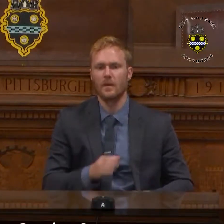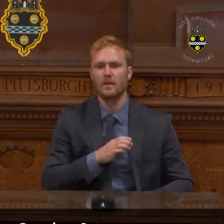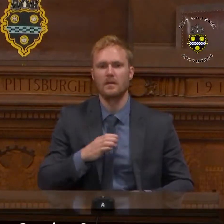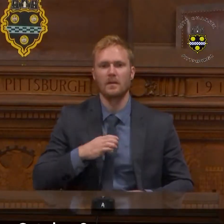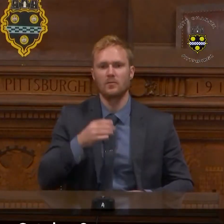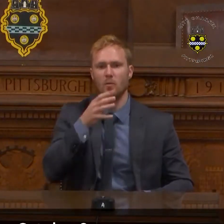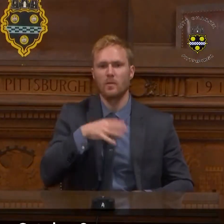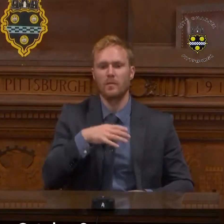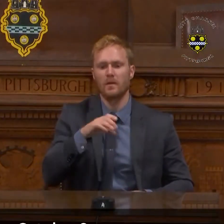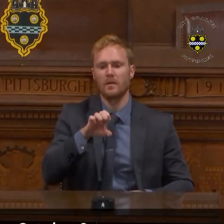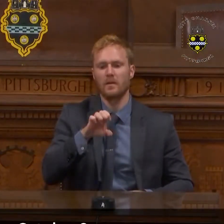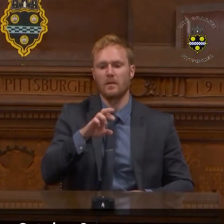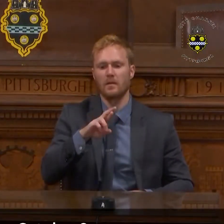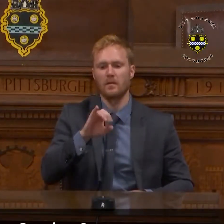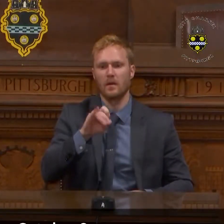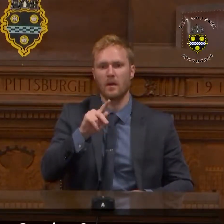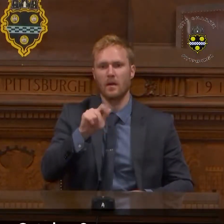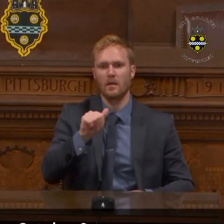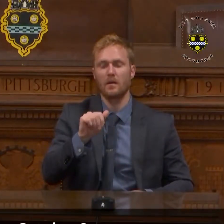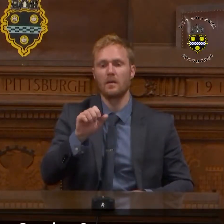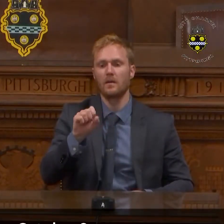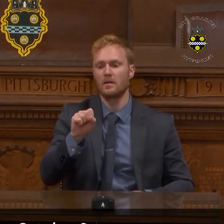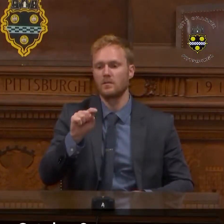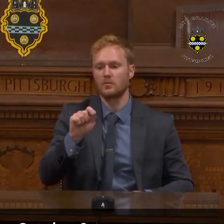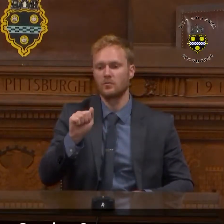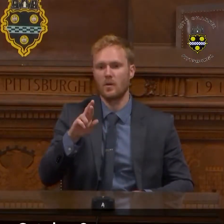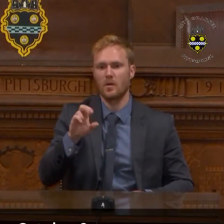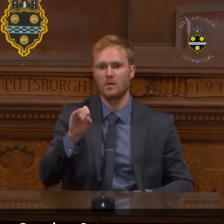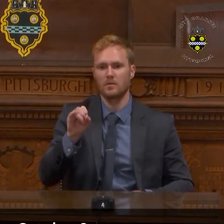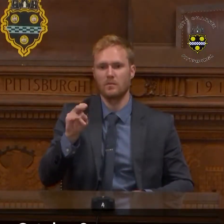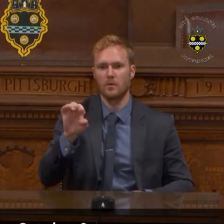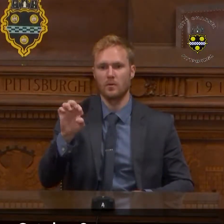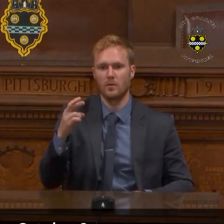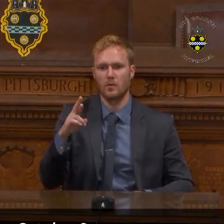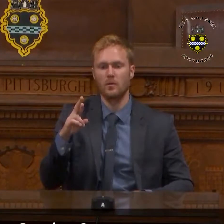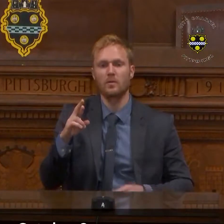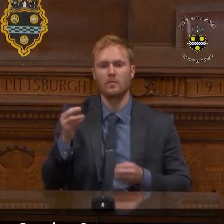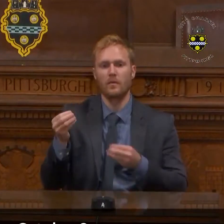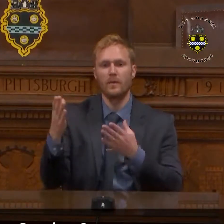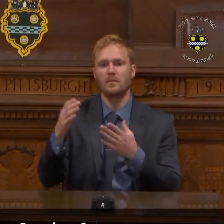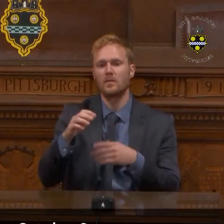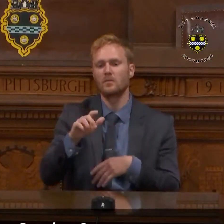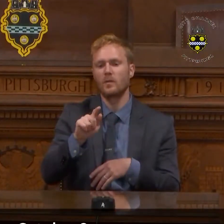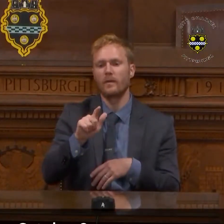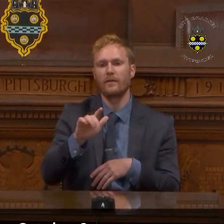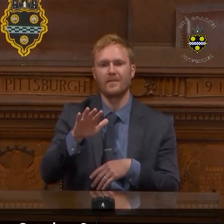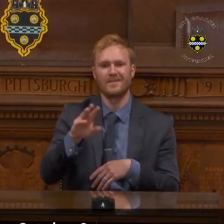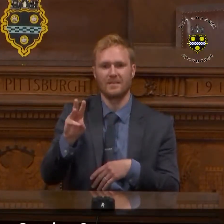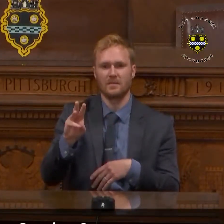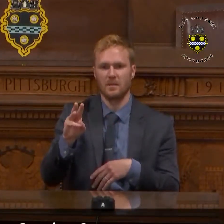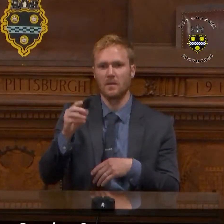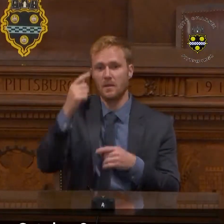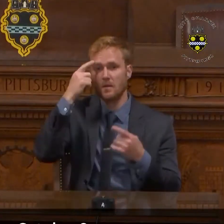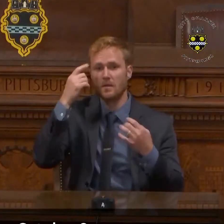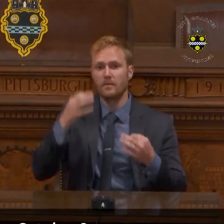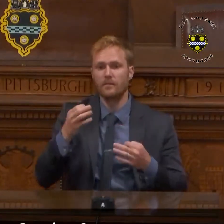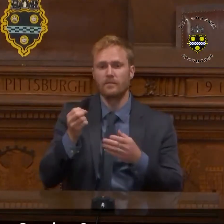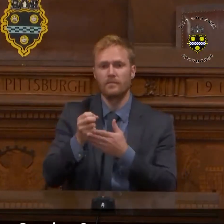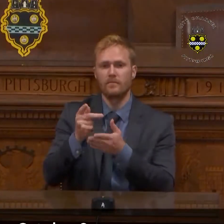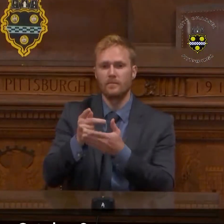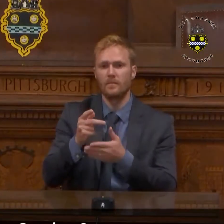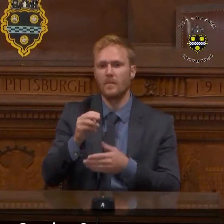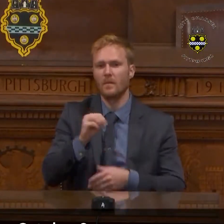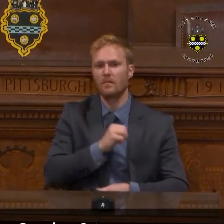Councilwoman Erica Strasburger presents Bill number 2156, resolution authorizing the